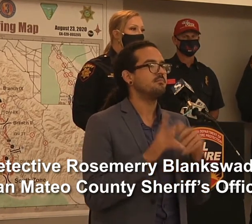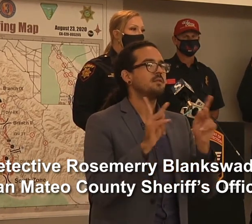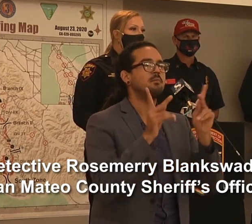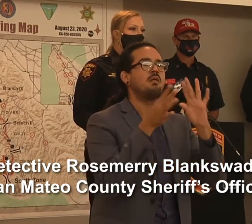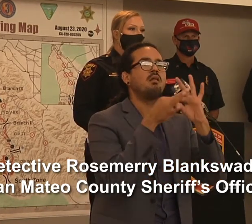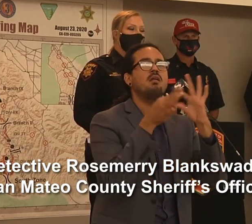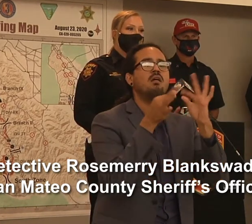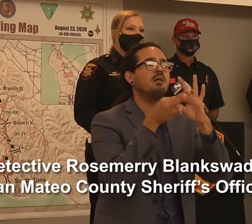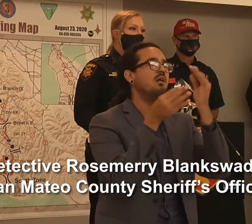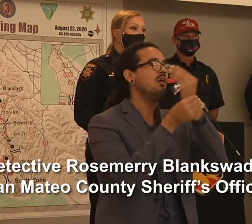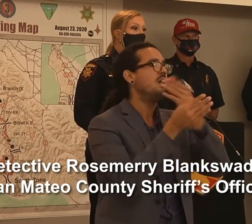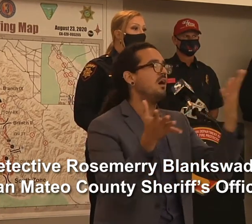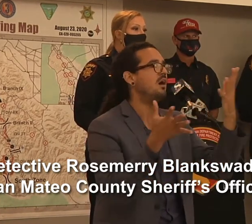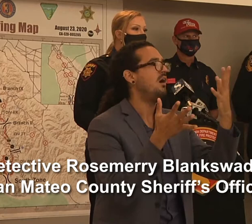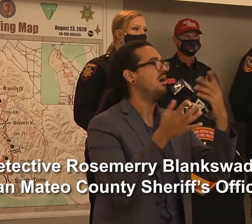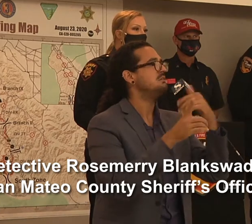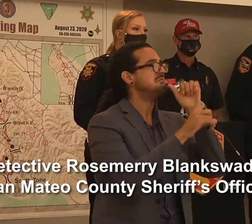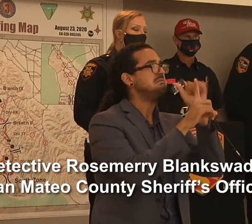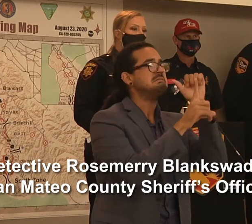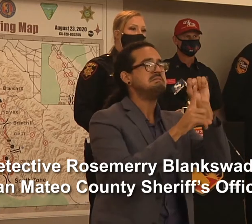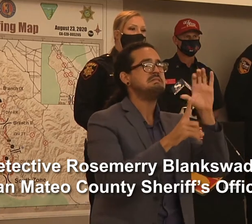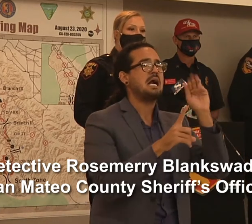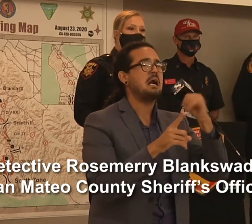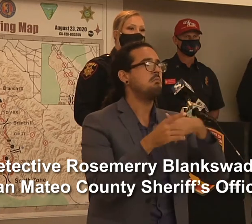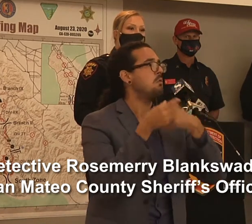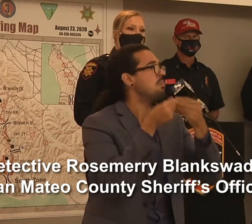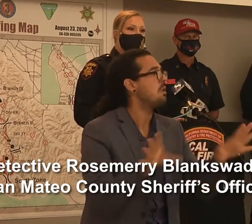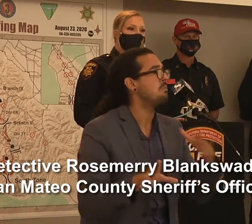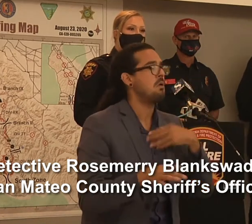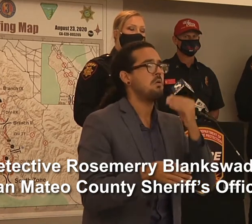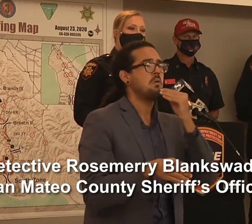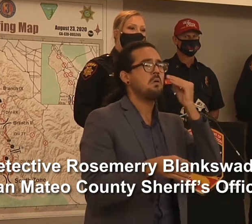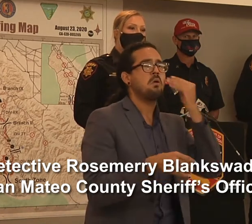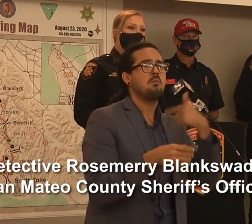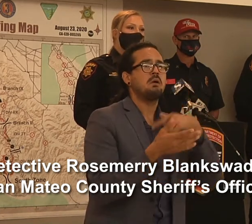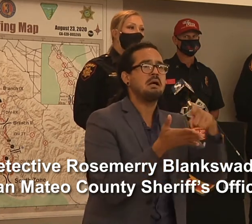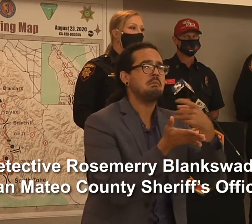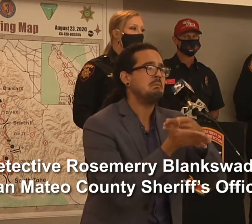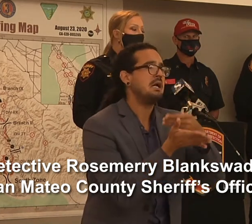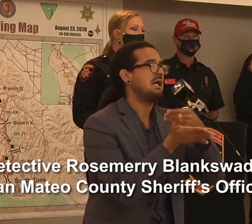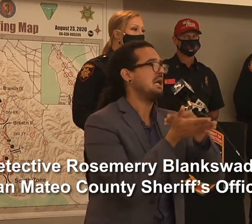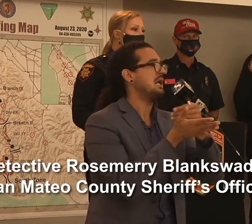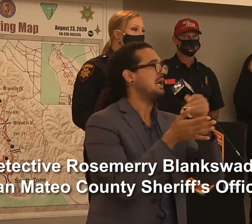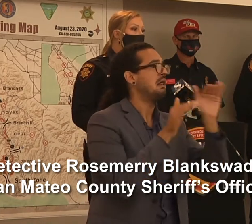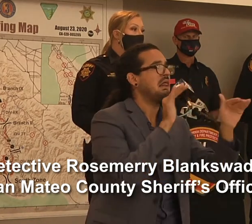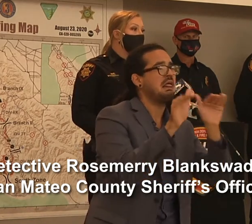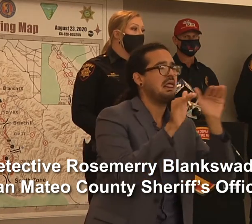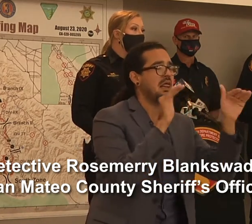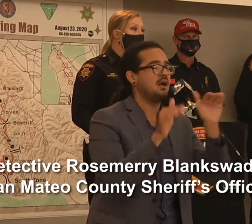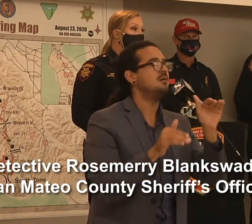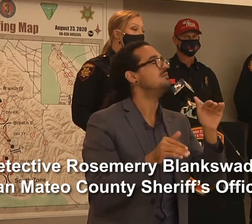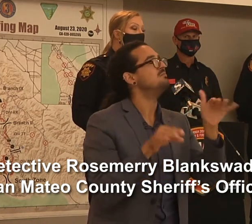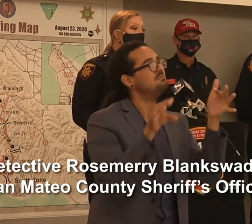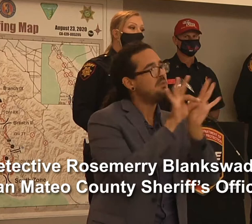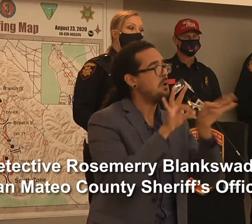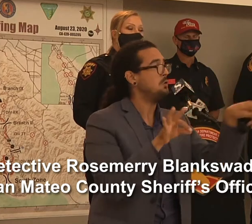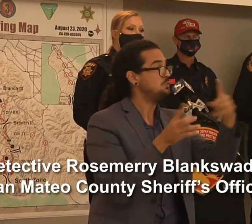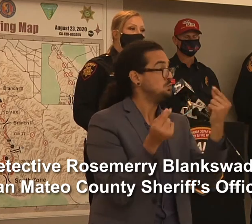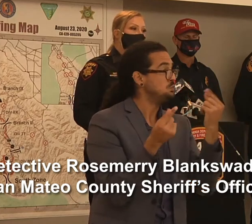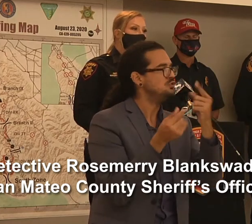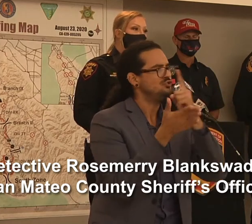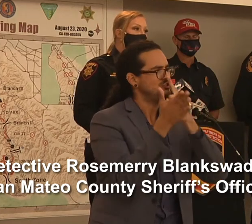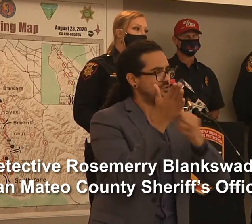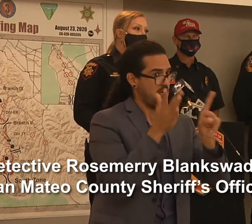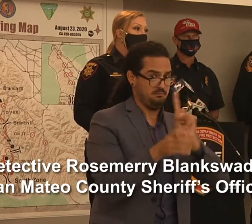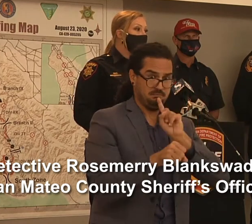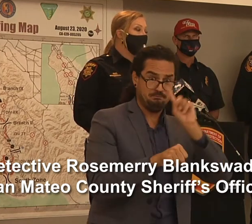to assist them with recovering from this. We ask that you do your due diligence to look into whether or not these scams are real. One